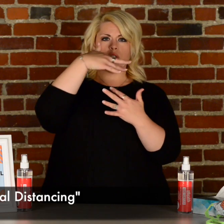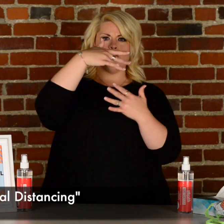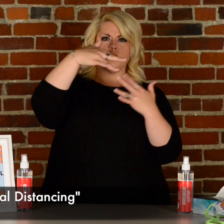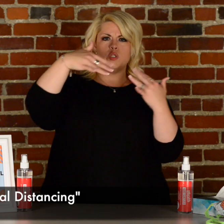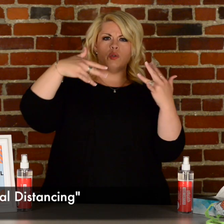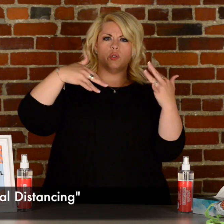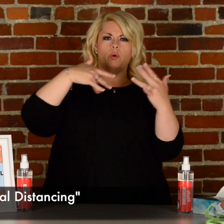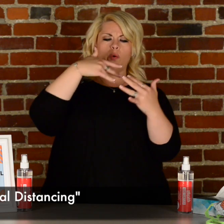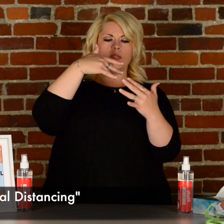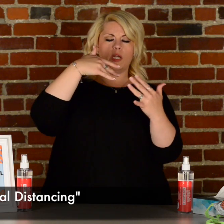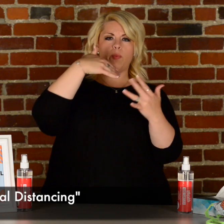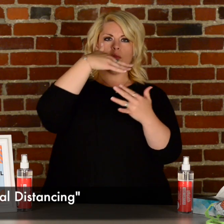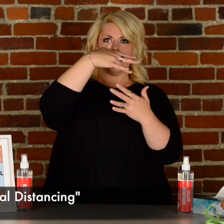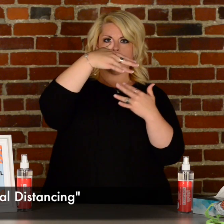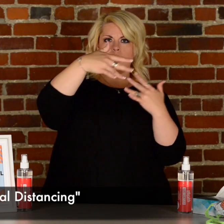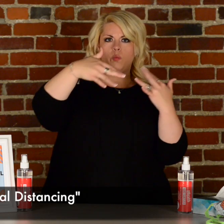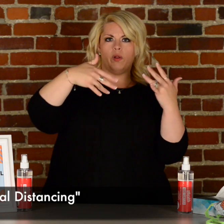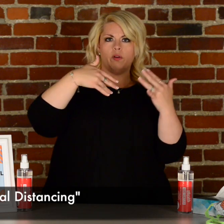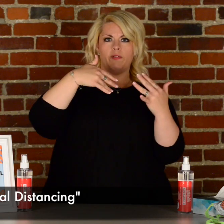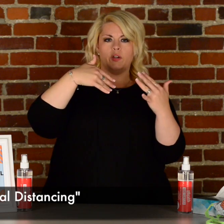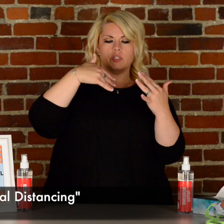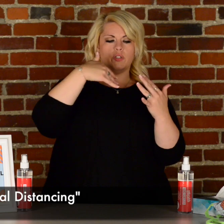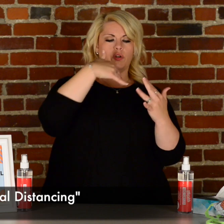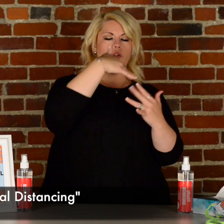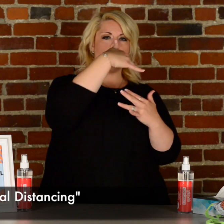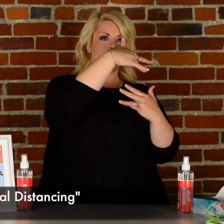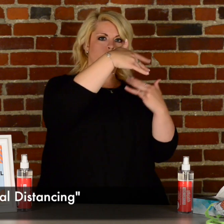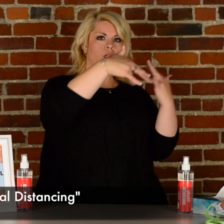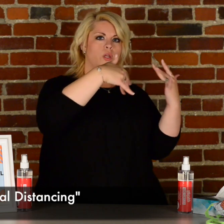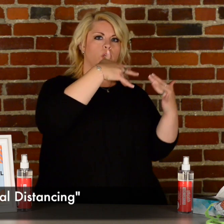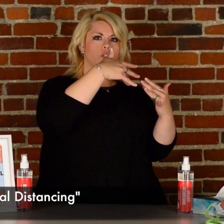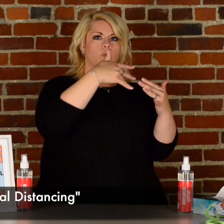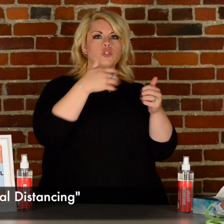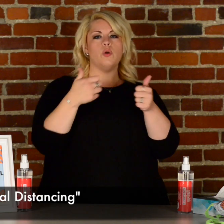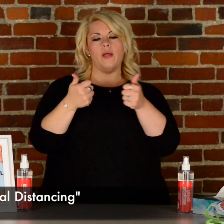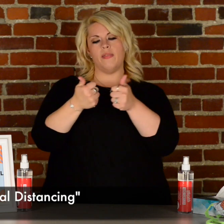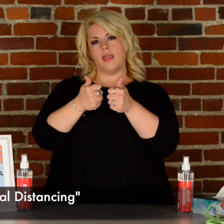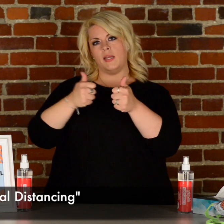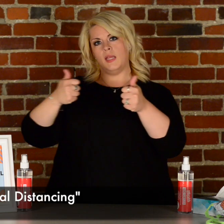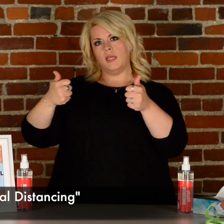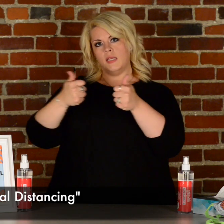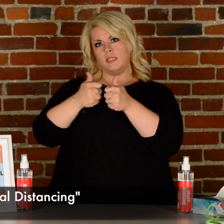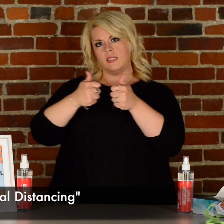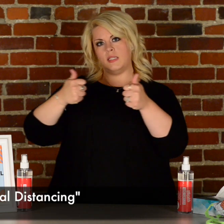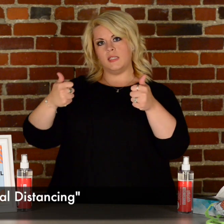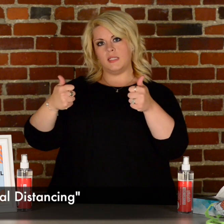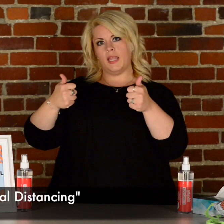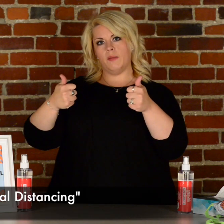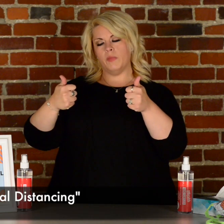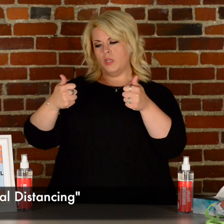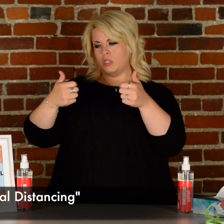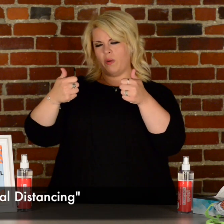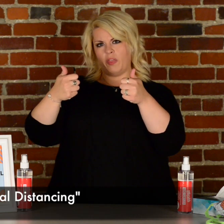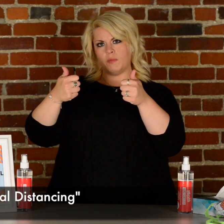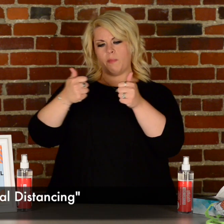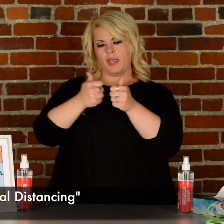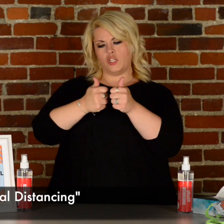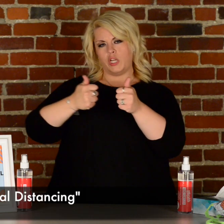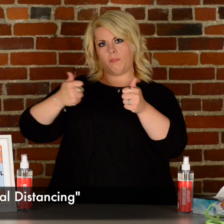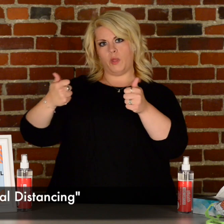sign for social, where we take both hands and wiggle our fingers in a circular motion, social, and then distancing. So a thumbs up hand shape that